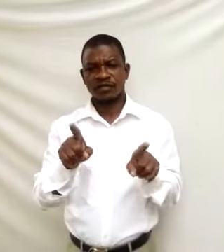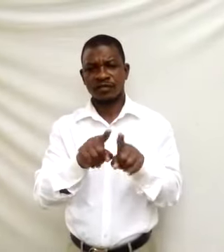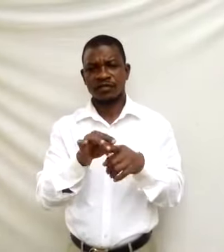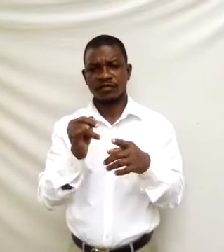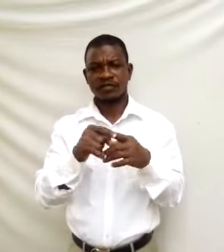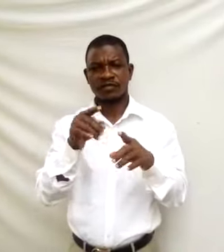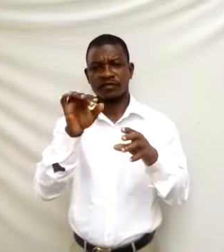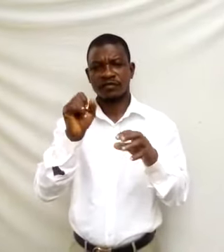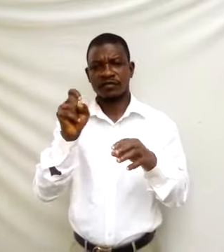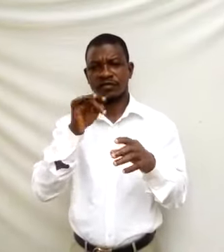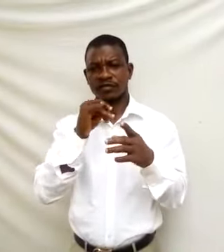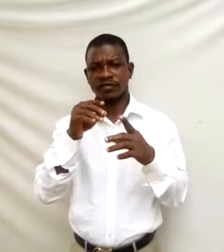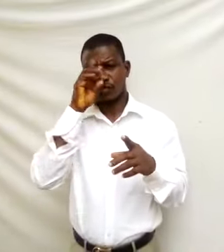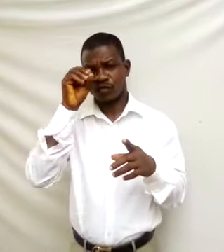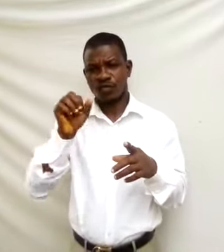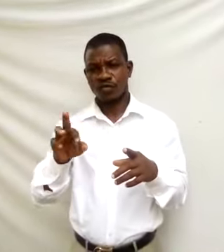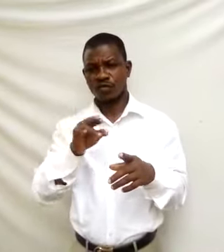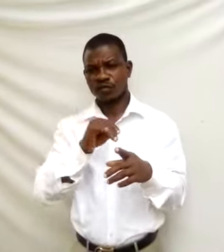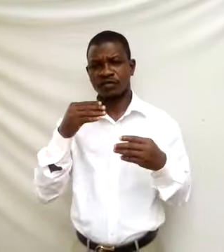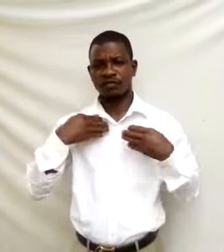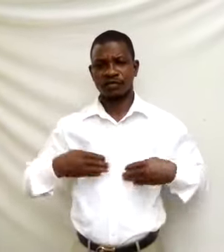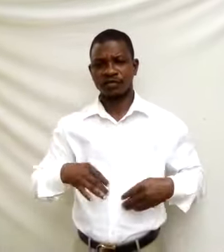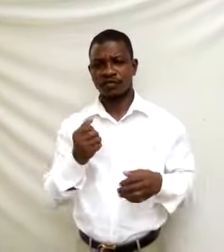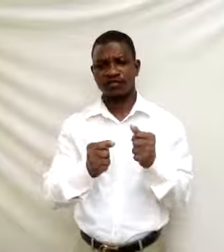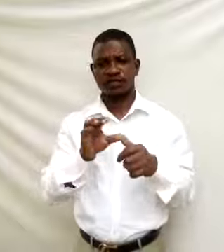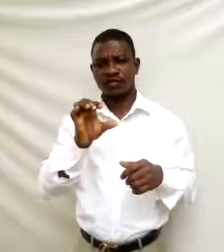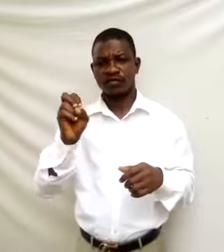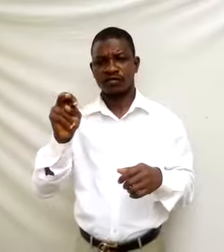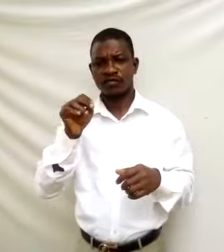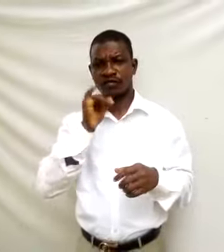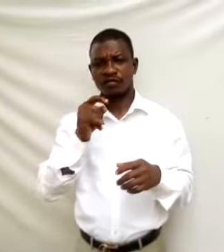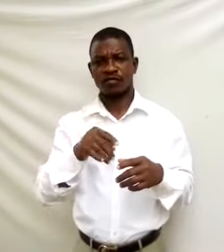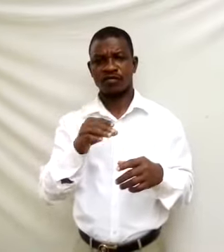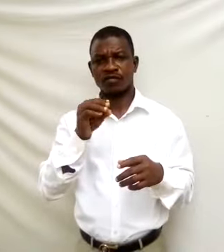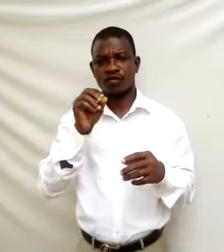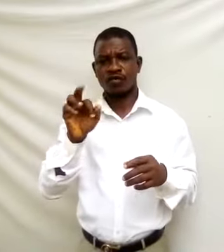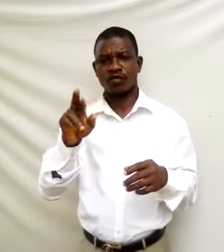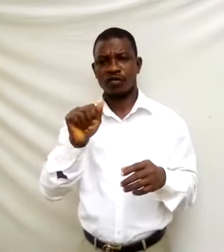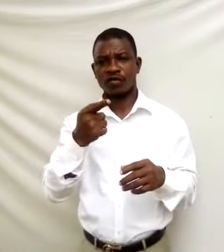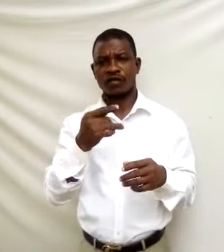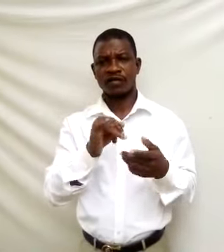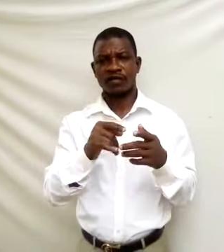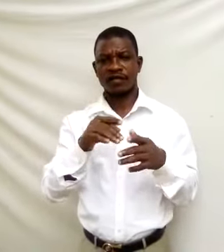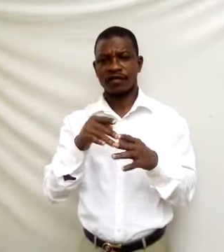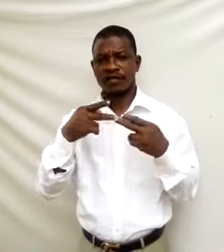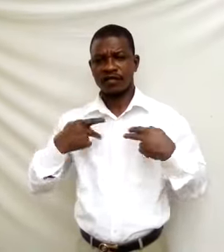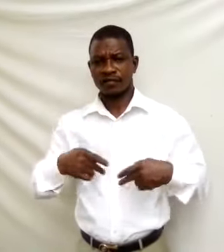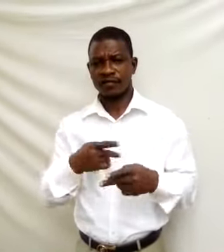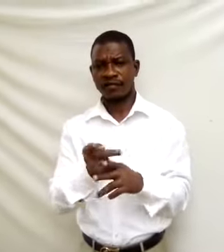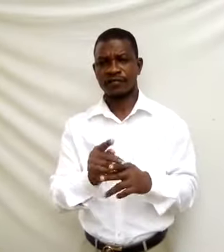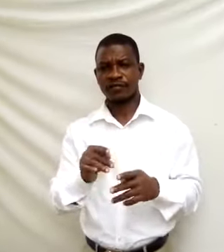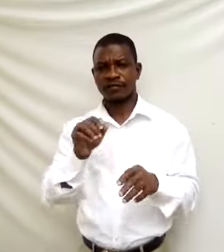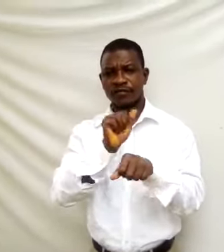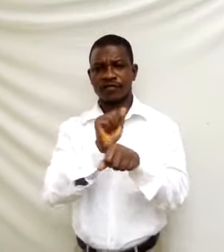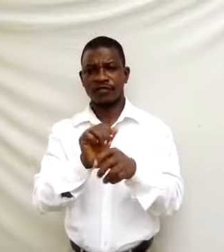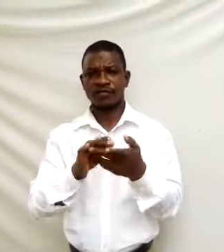of an organism's body which consists of the organs that performs the function of excretion